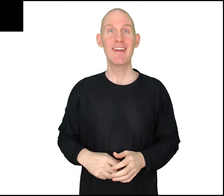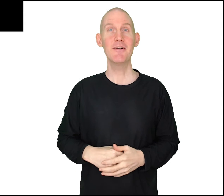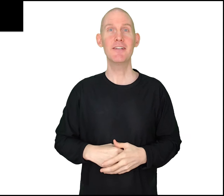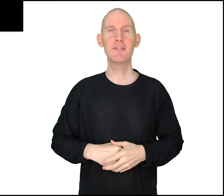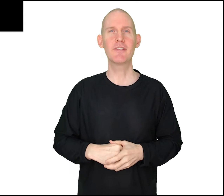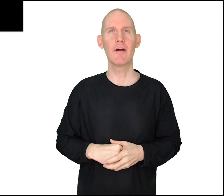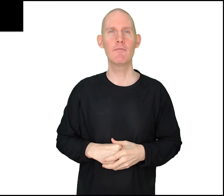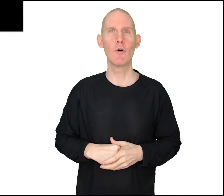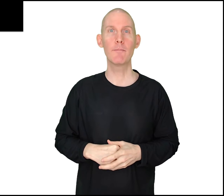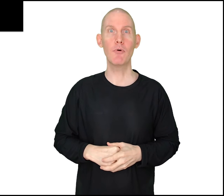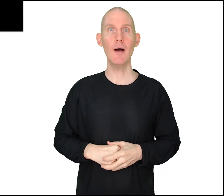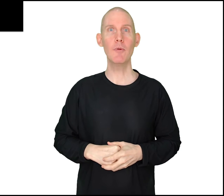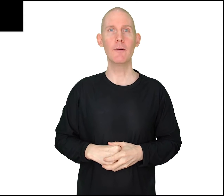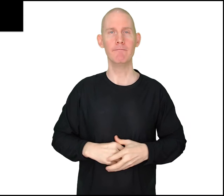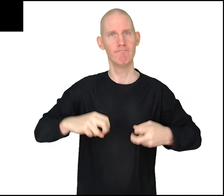Here is the sign for problem.